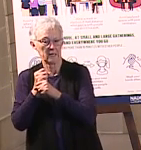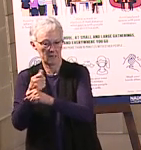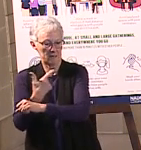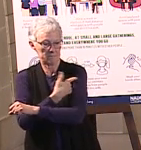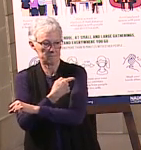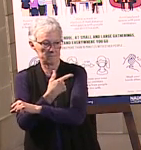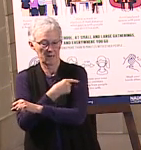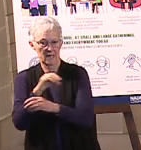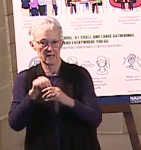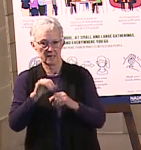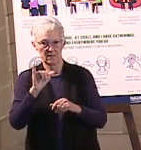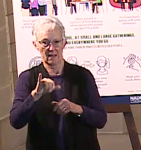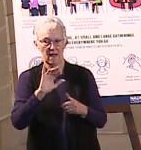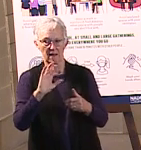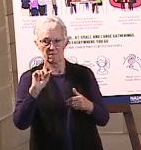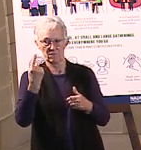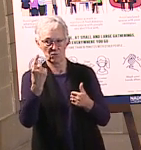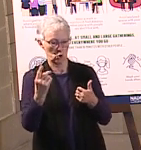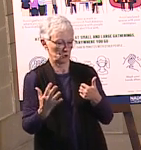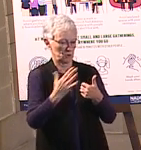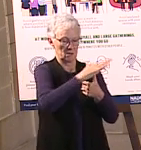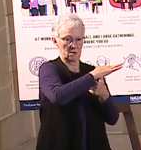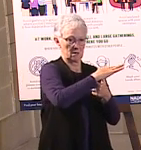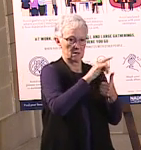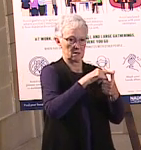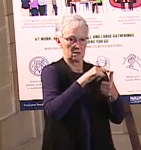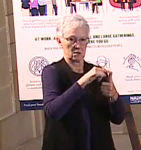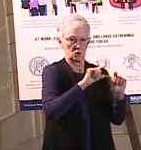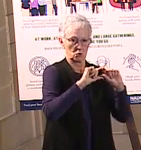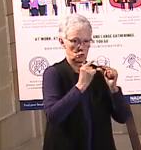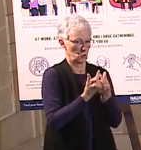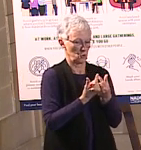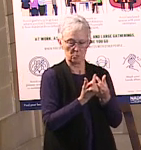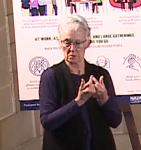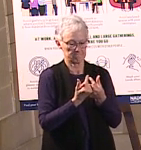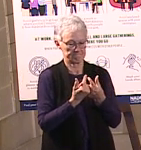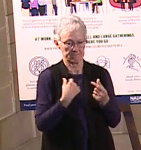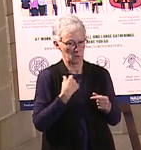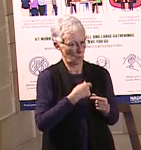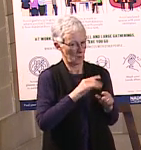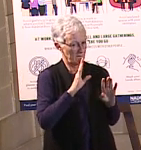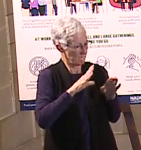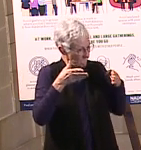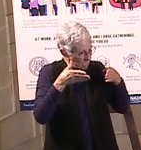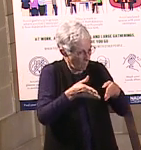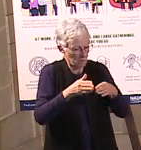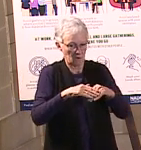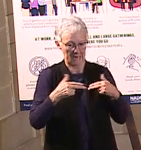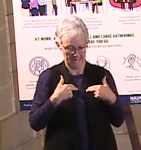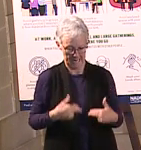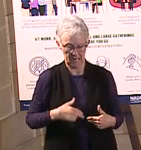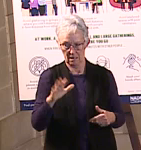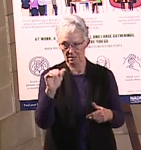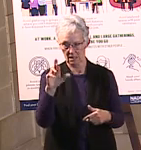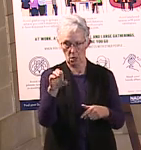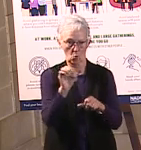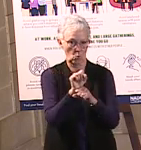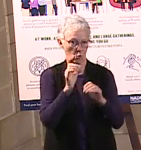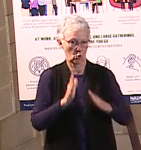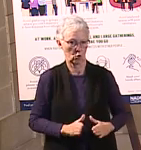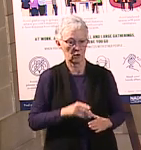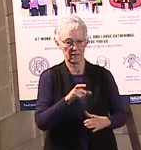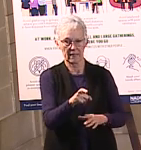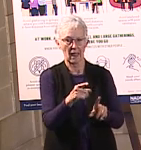Phase 1A? And again, generally we were focusing on the healthcare workers who are going to have multiple exposures. And we